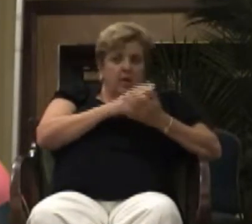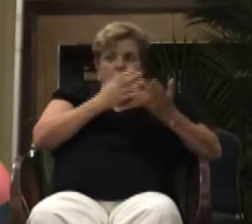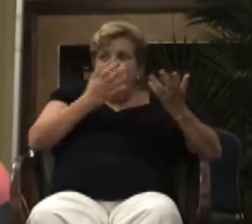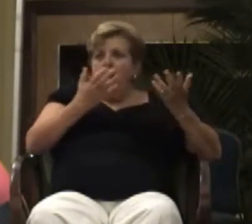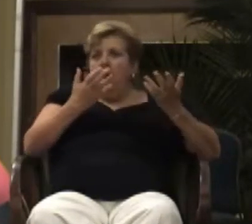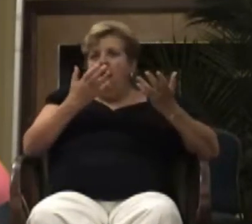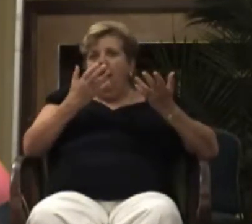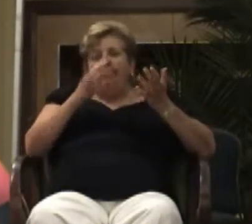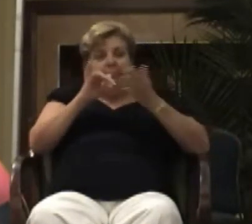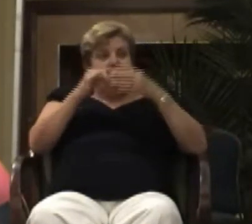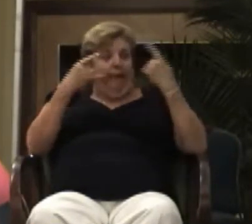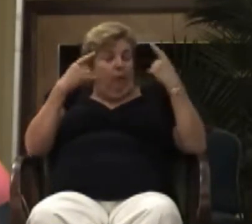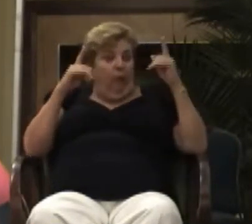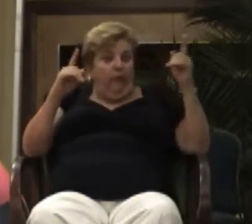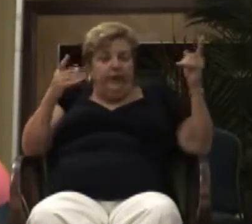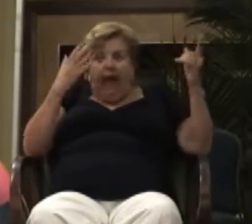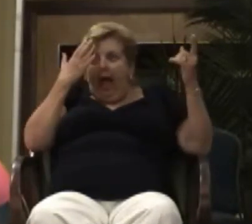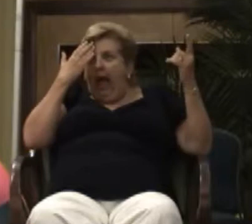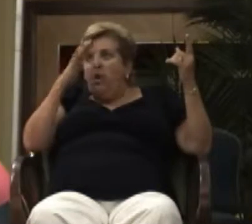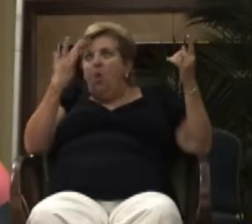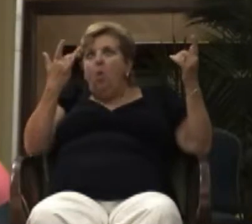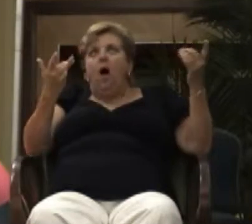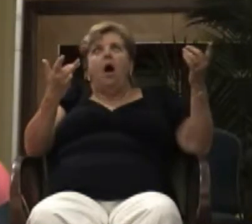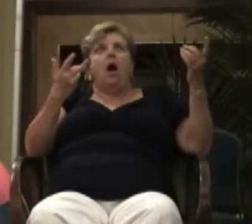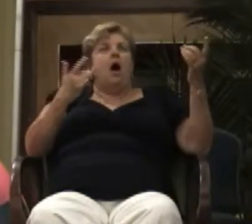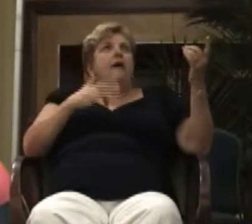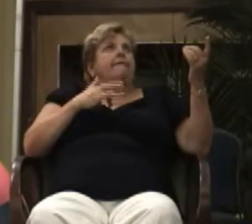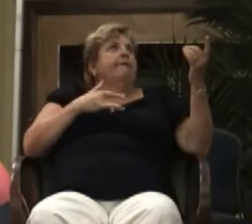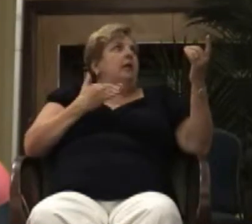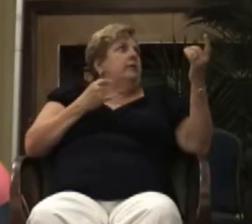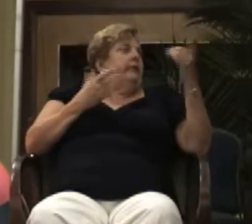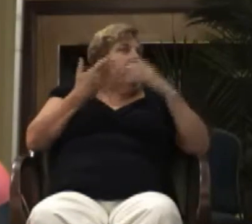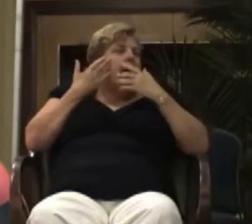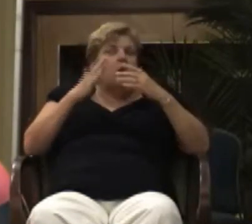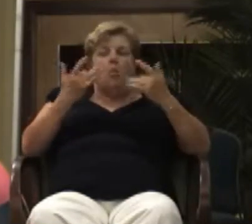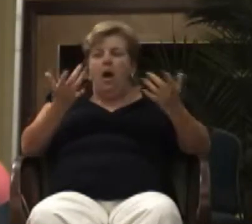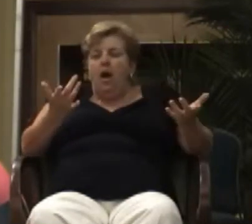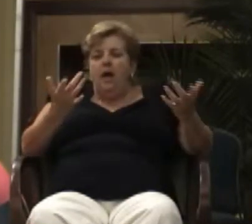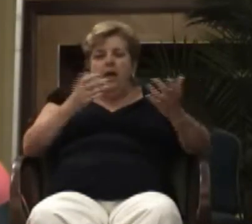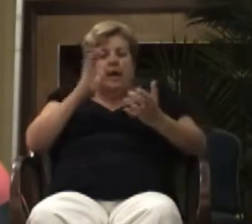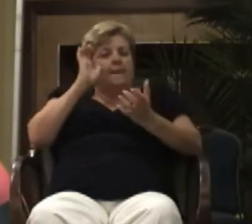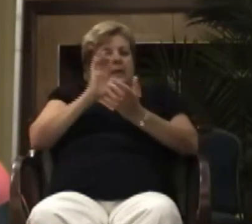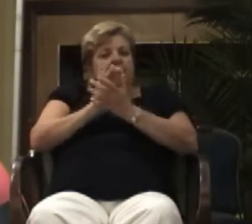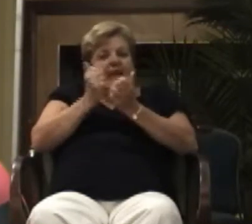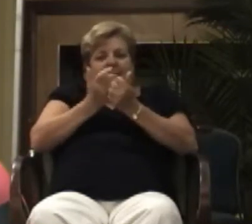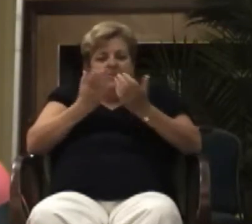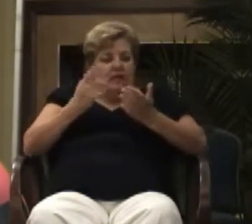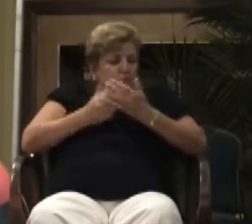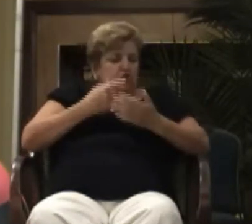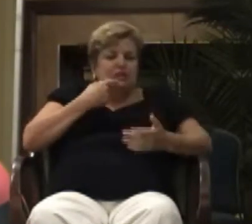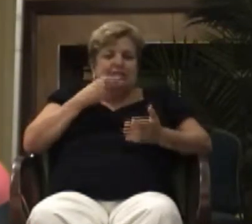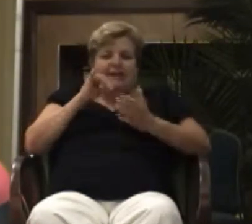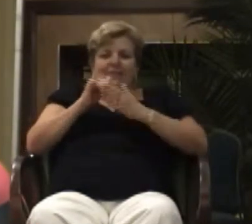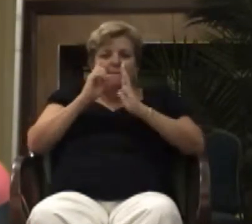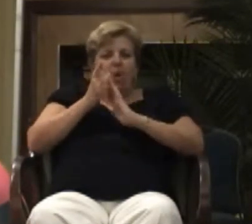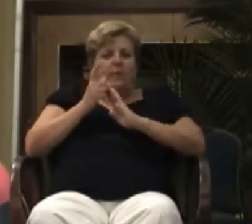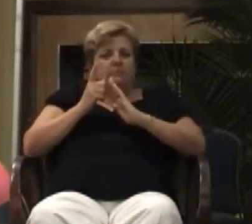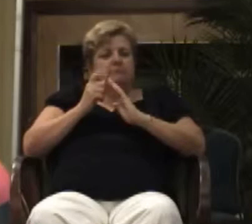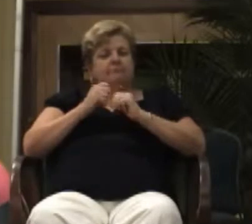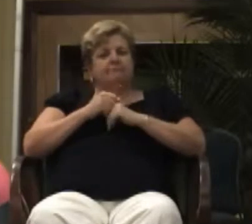worked. I don't know why I heard it. I don't know why I felt it. Don't know what happened. But I believed everything she said at that moment. And I knew God